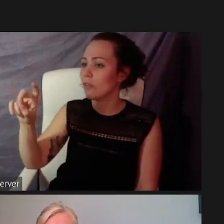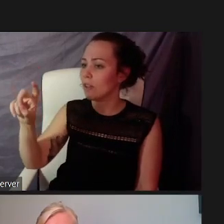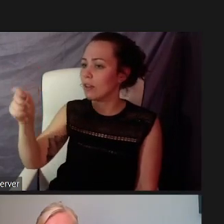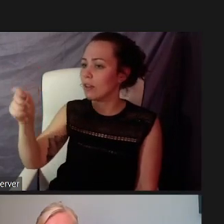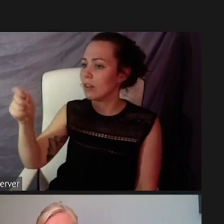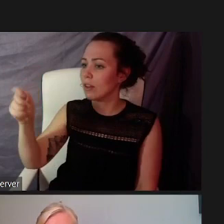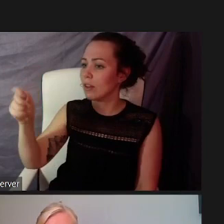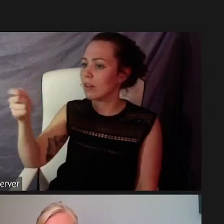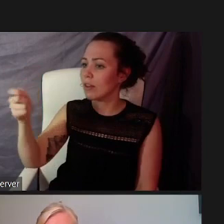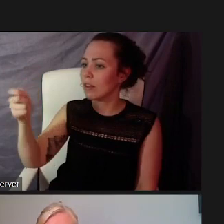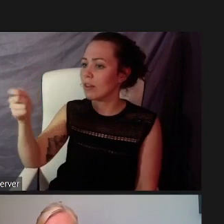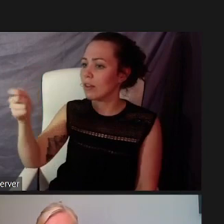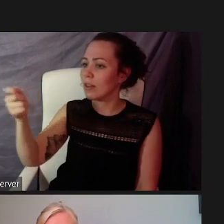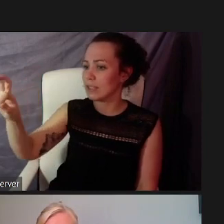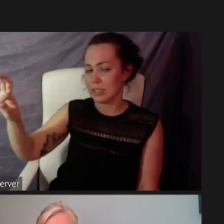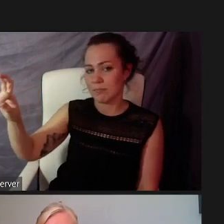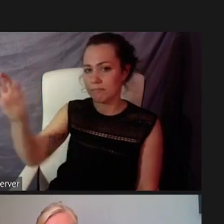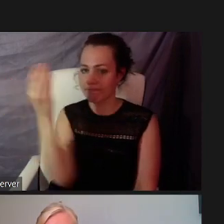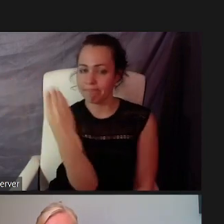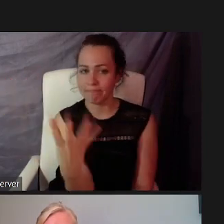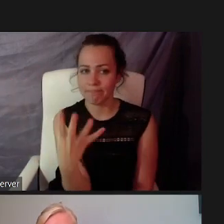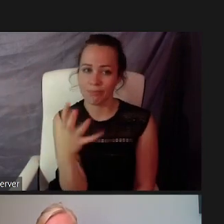www.who.int/COVID-19.